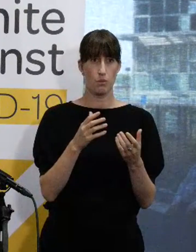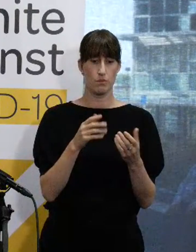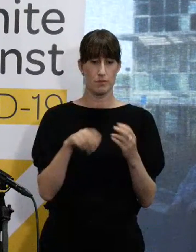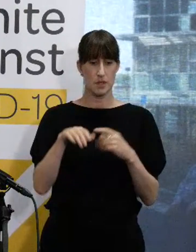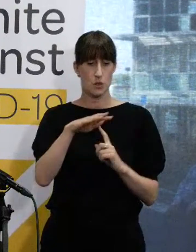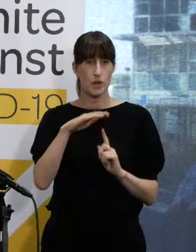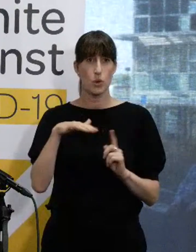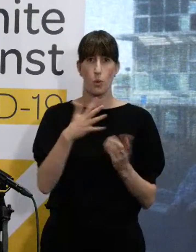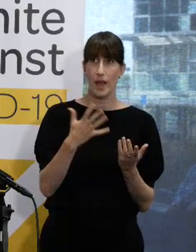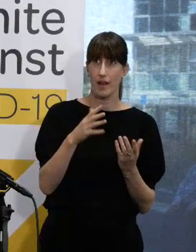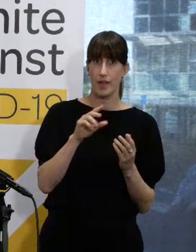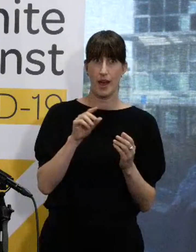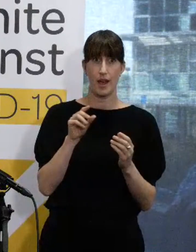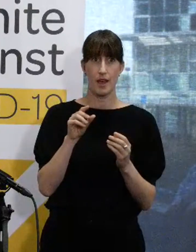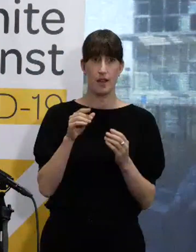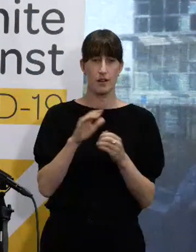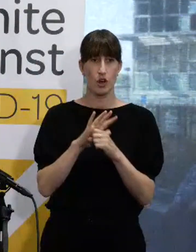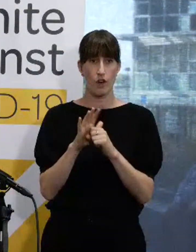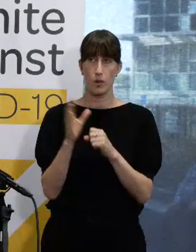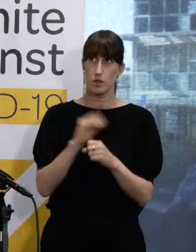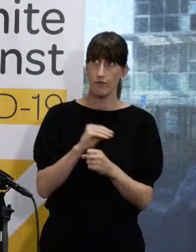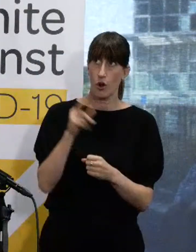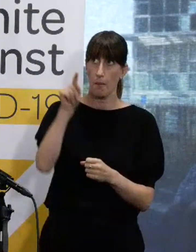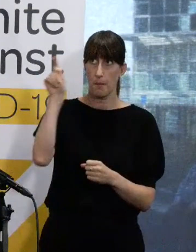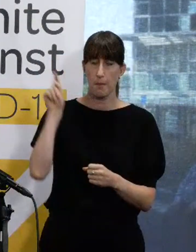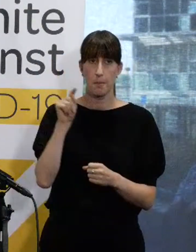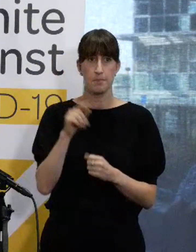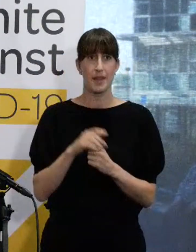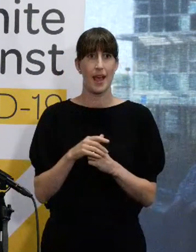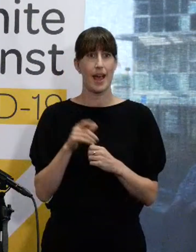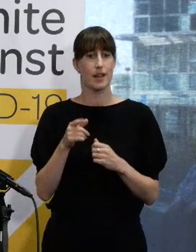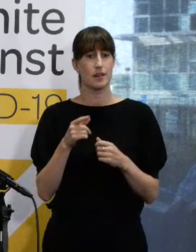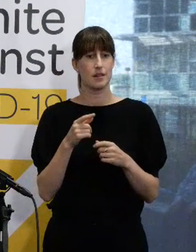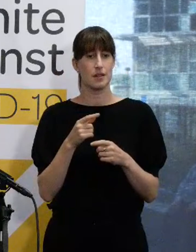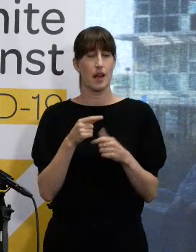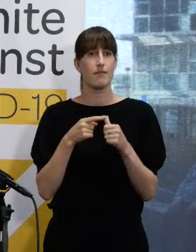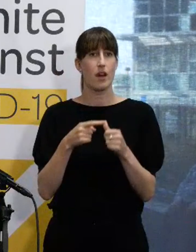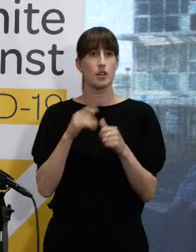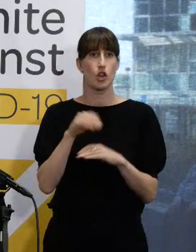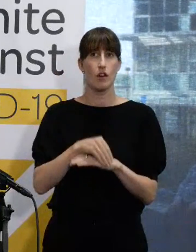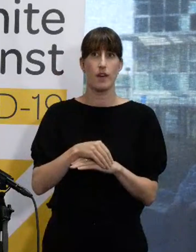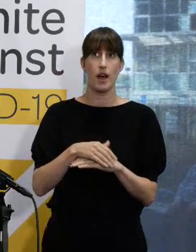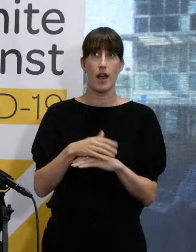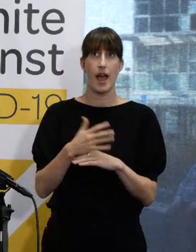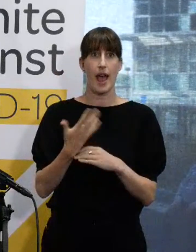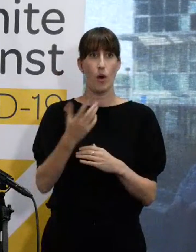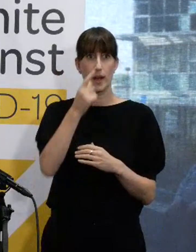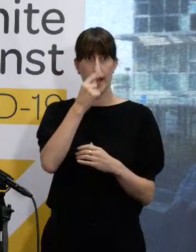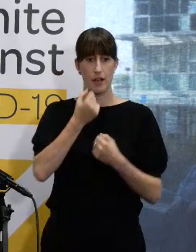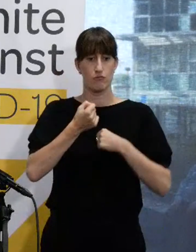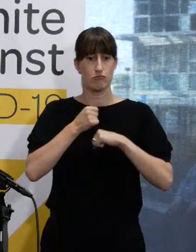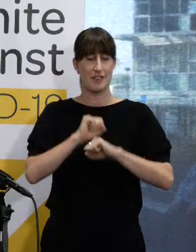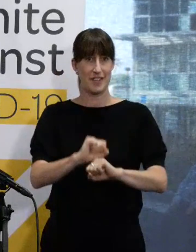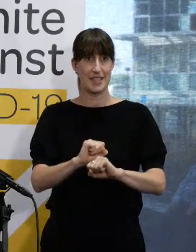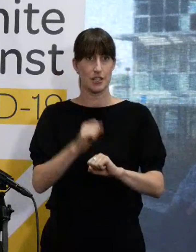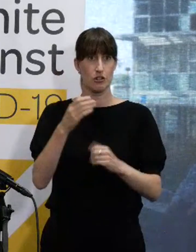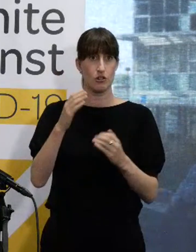what additional measures could be put in place, both in India and here in New Zealand, to help reduce the risk